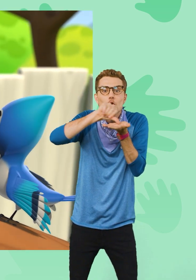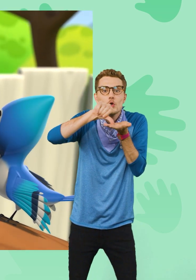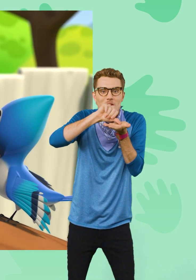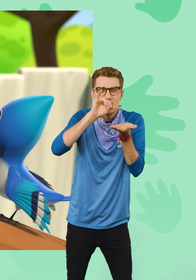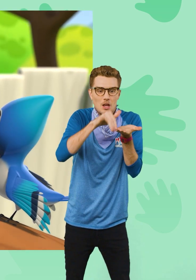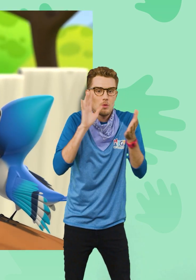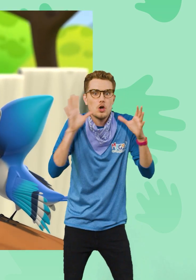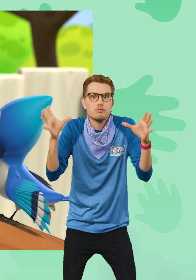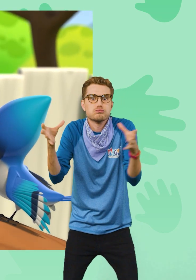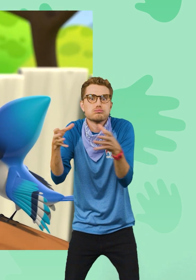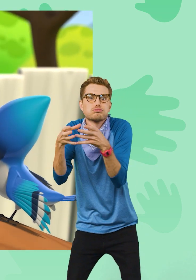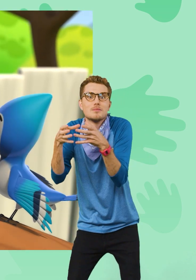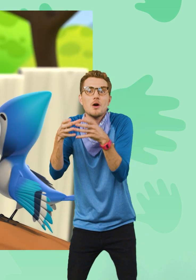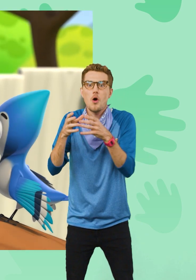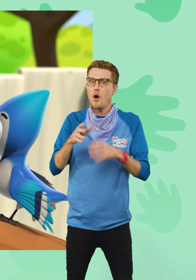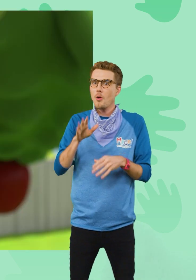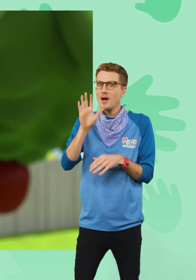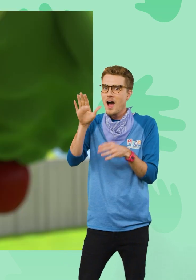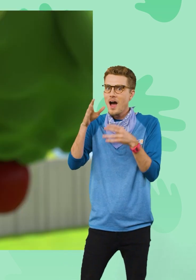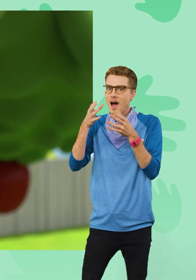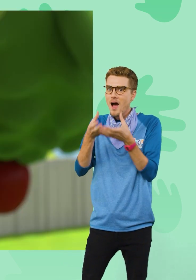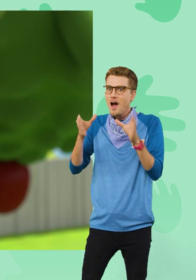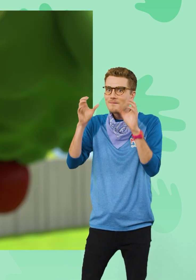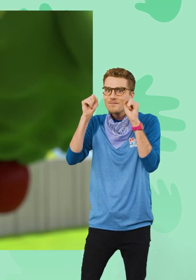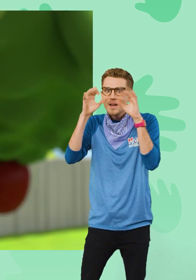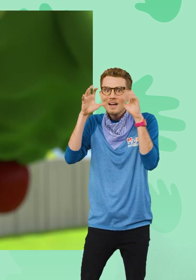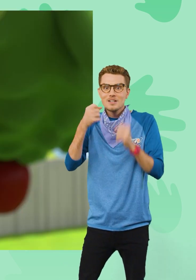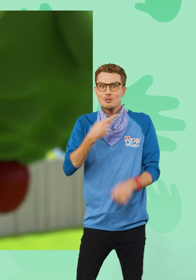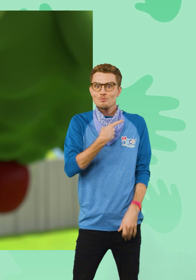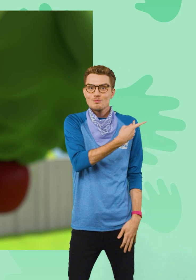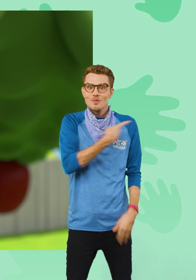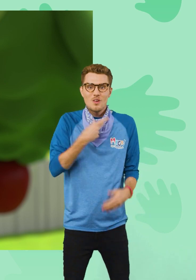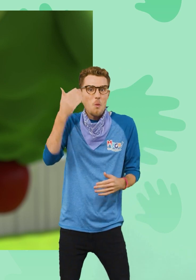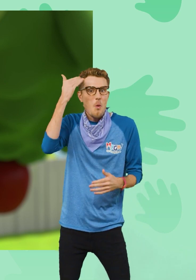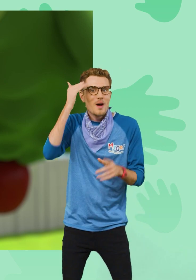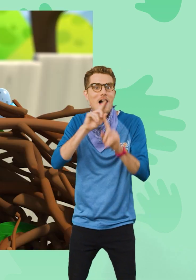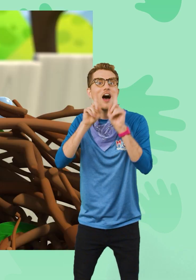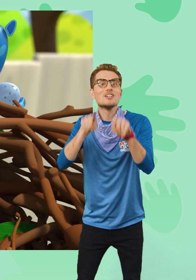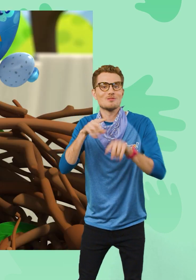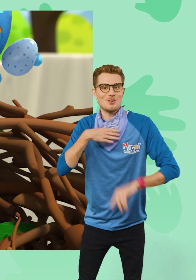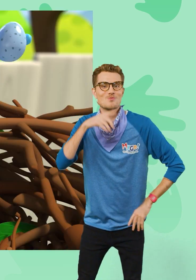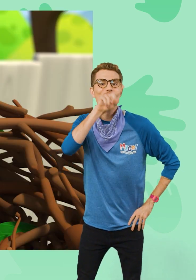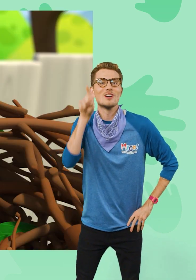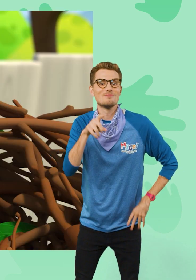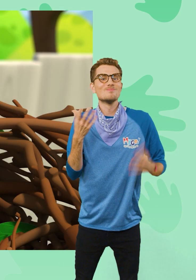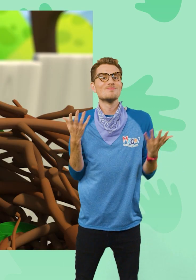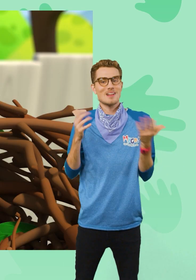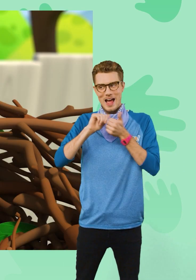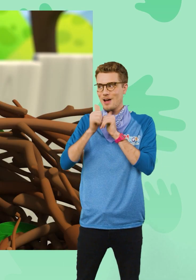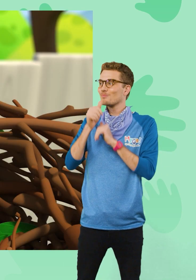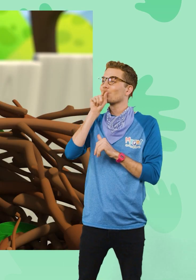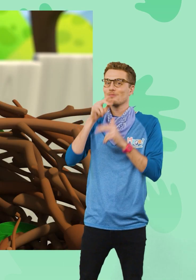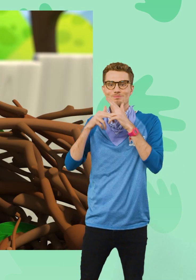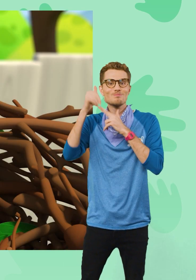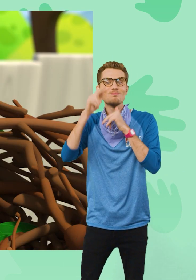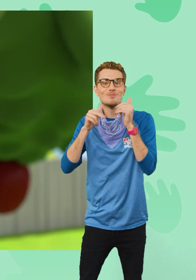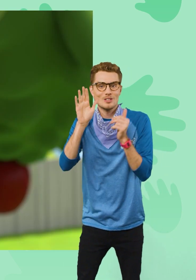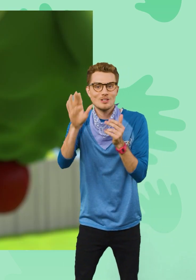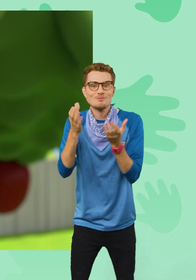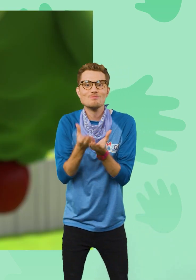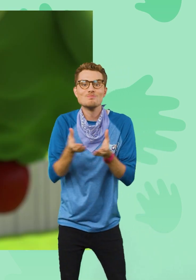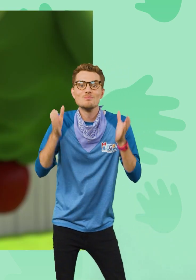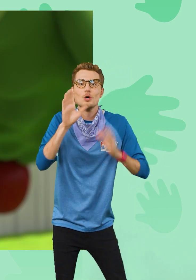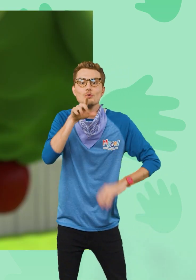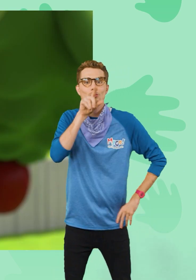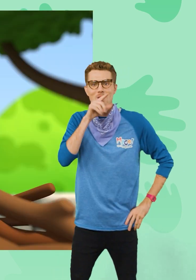is fantastic, Jody. And I know the answer to my question. How do birds build a nest?